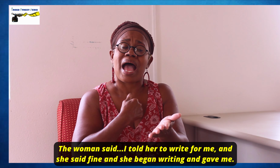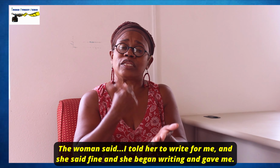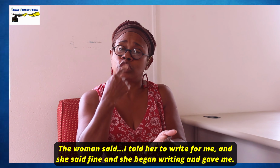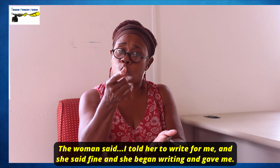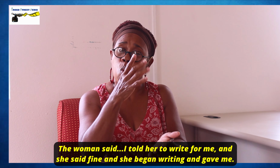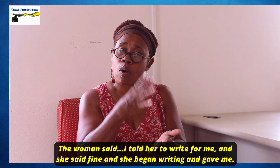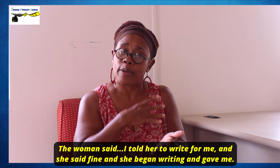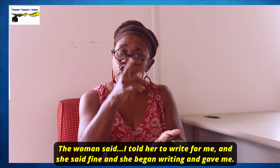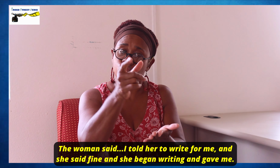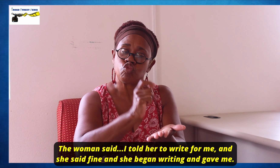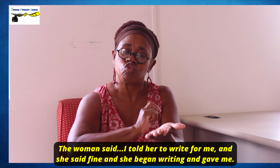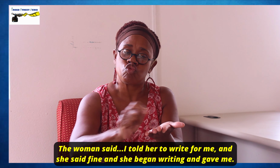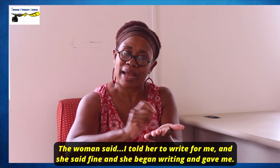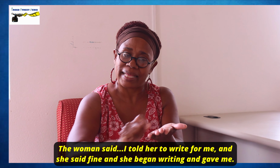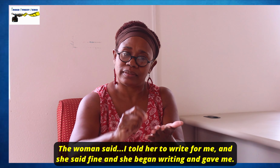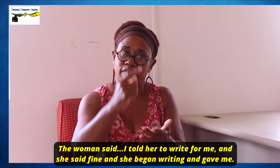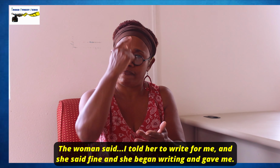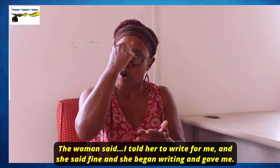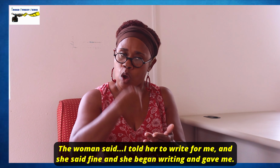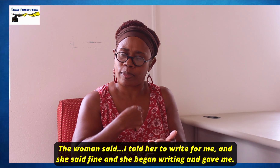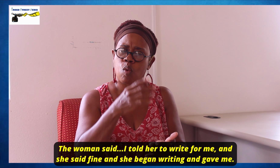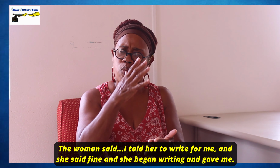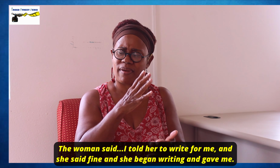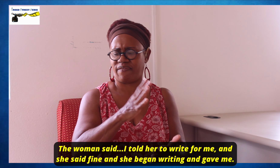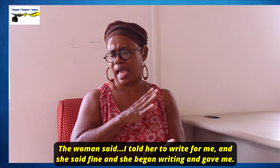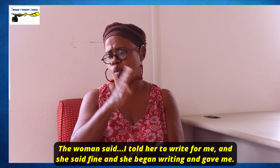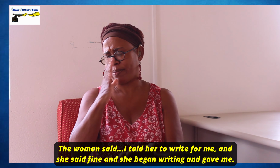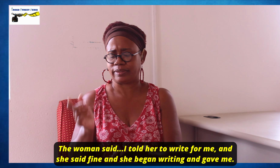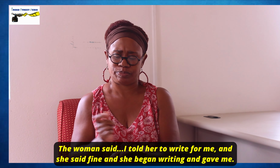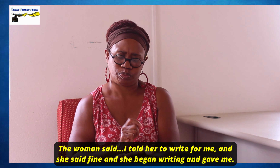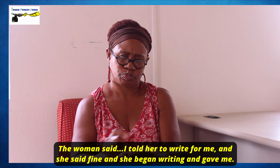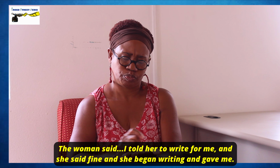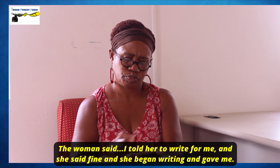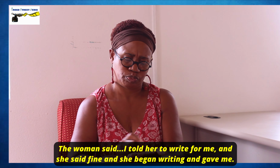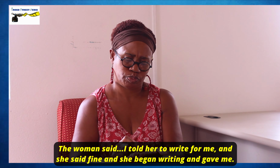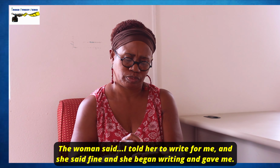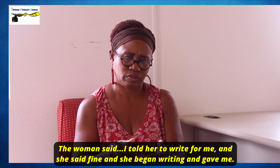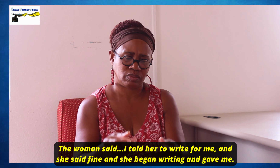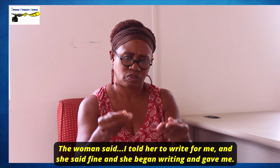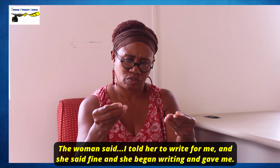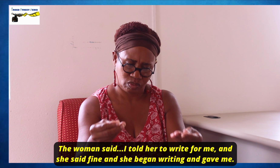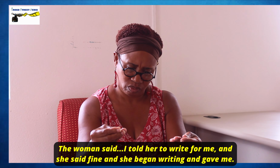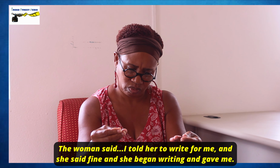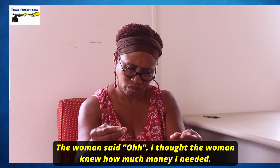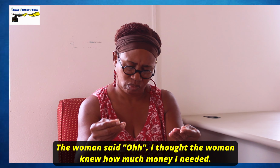I told her to write for me. And she said, fine. And she began writing and gave me.